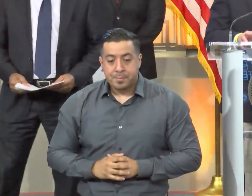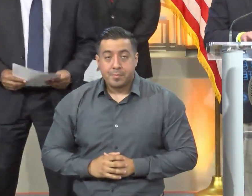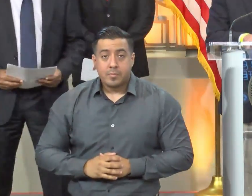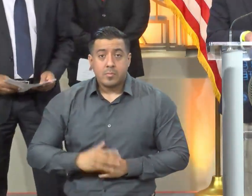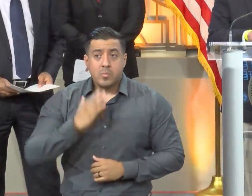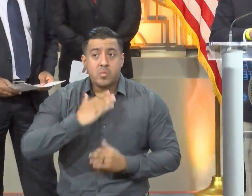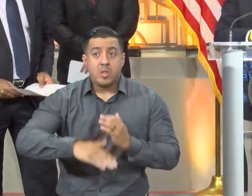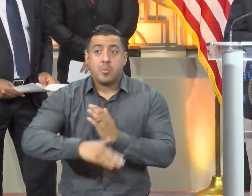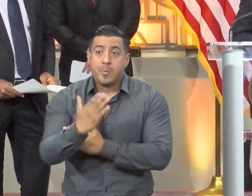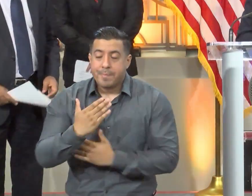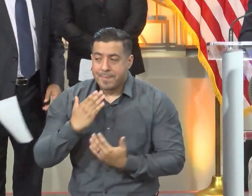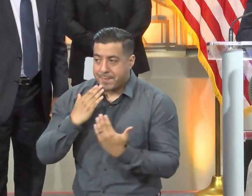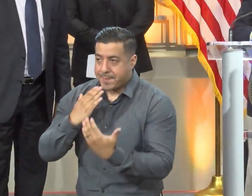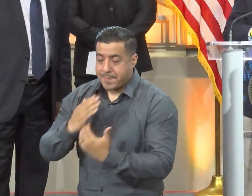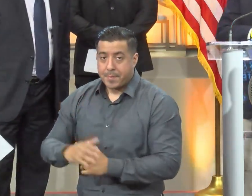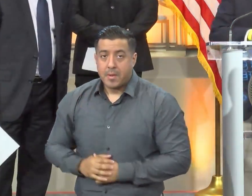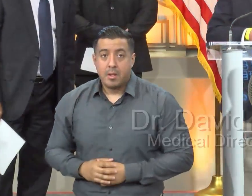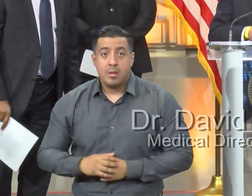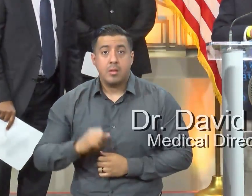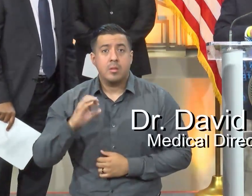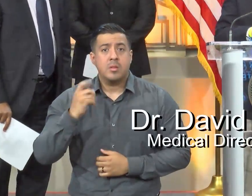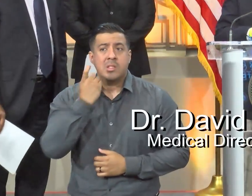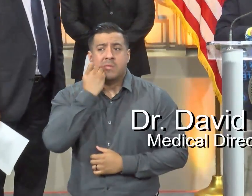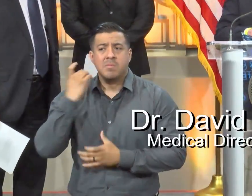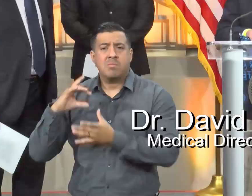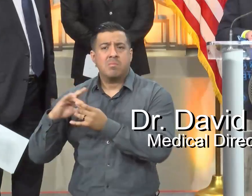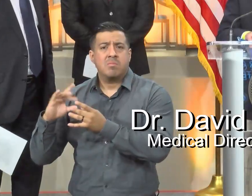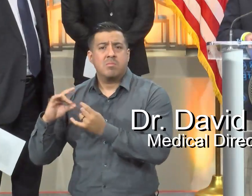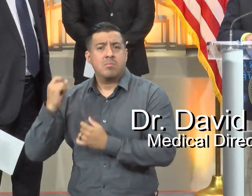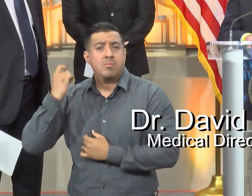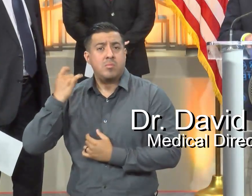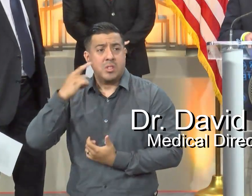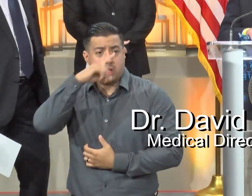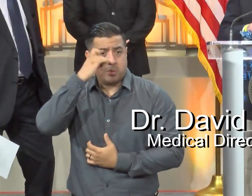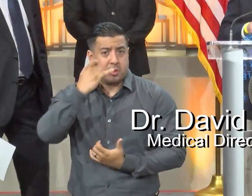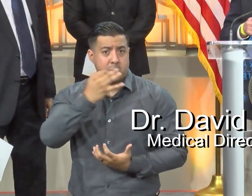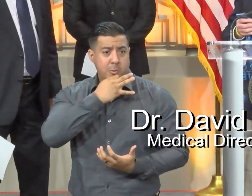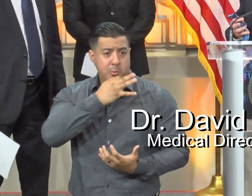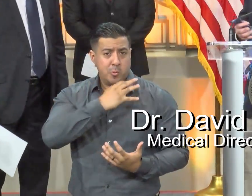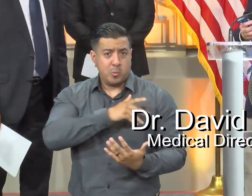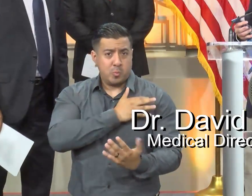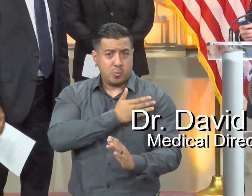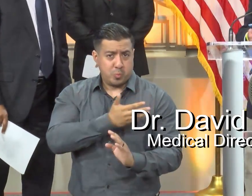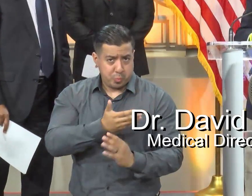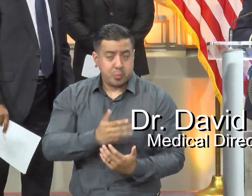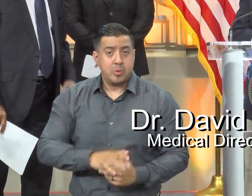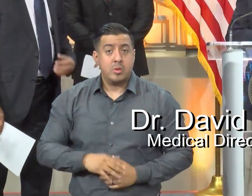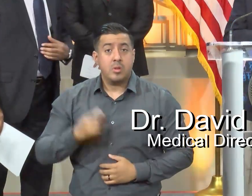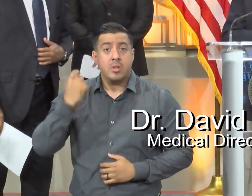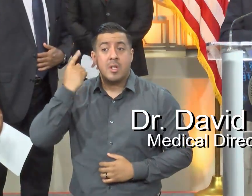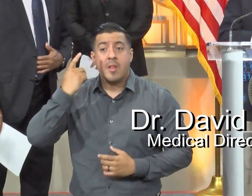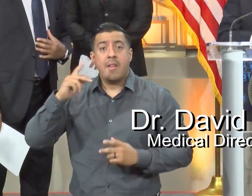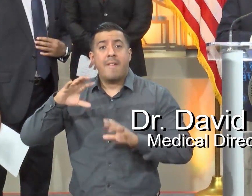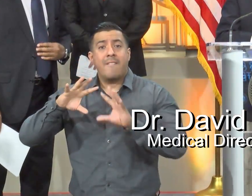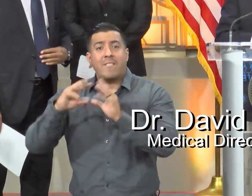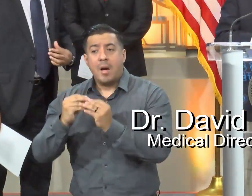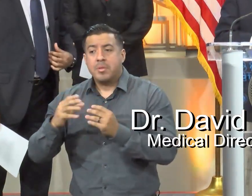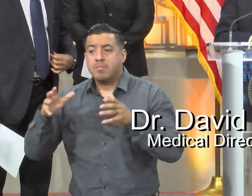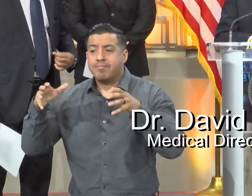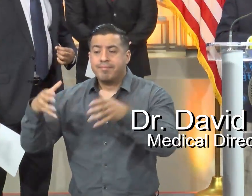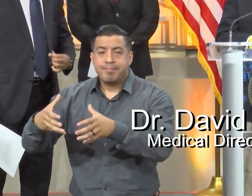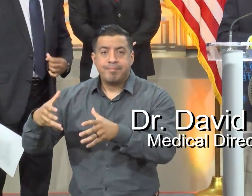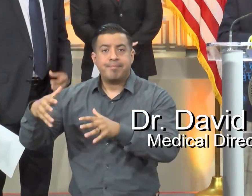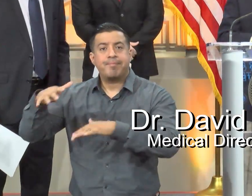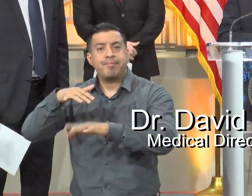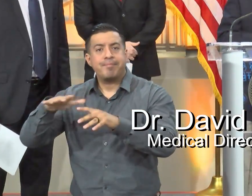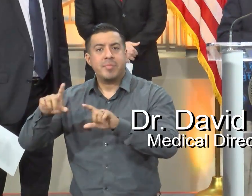Good morning, and thank you again, Mayor. So, as the Mayor said, summer is upon us, and this is a time for family gatherings and for us to engage in summertime